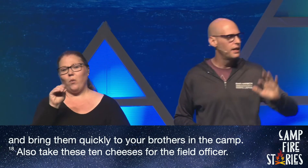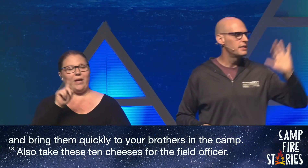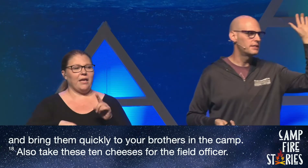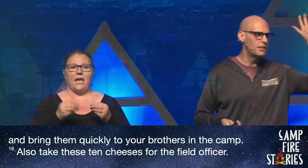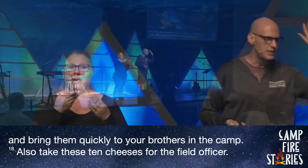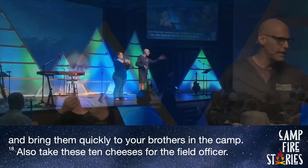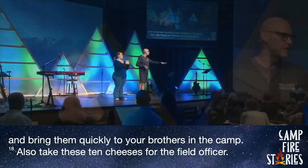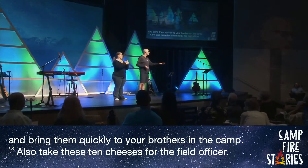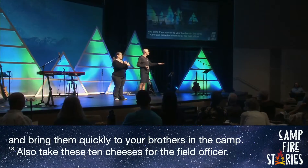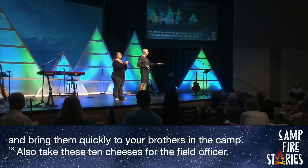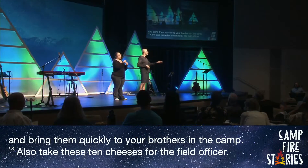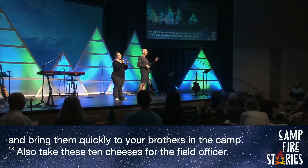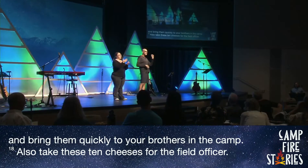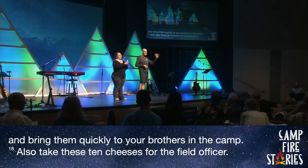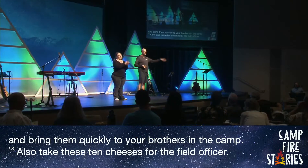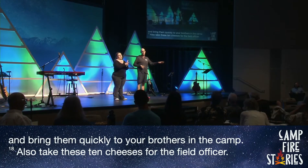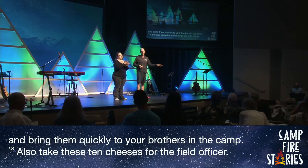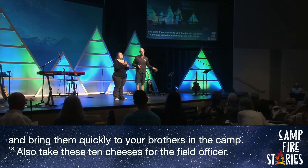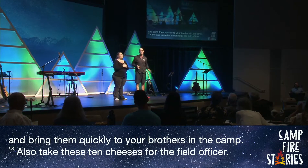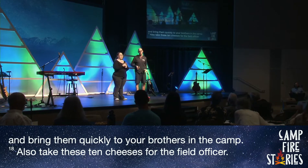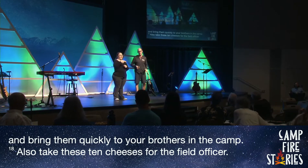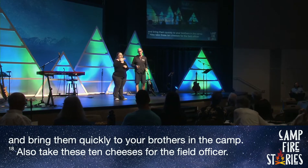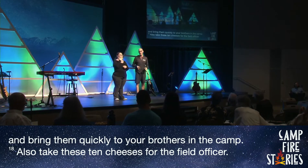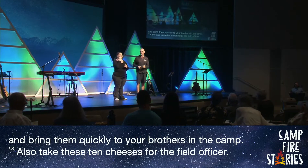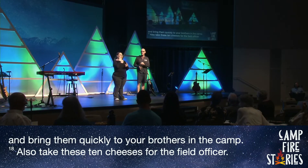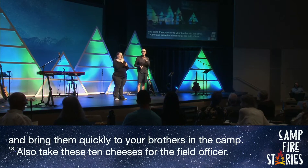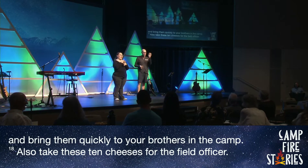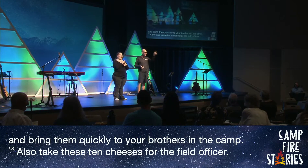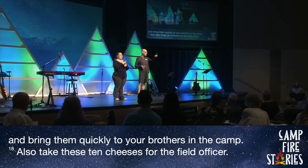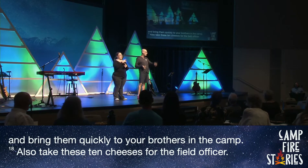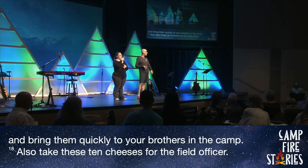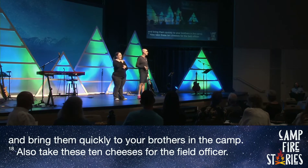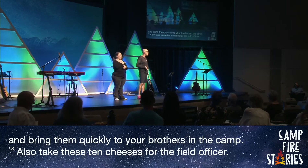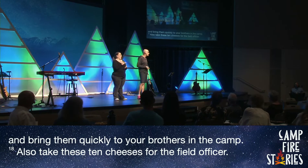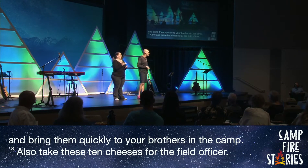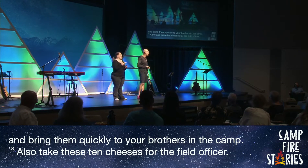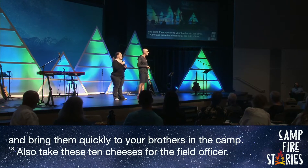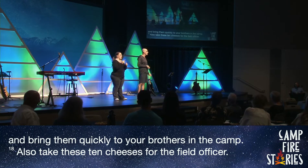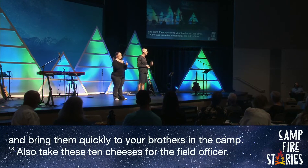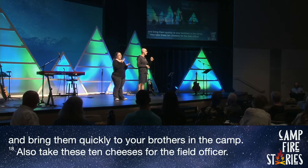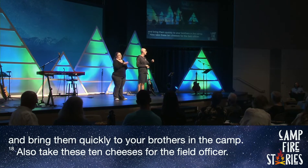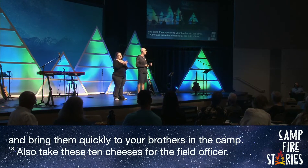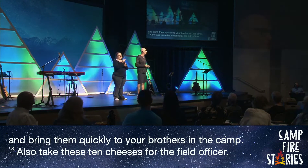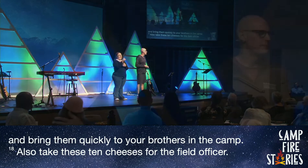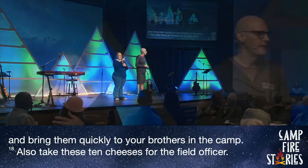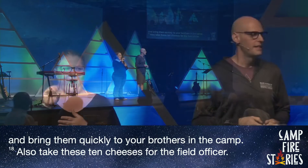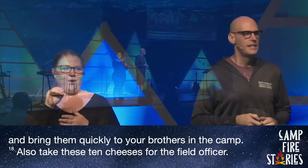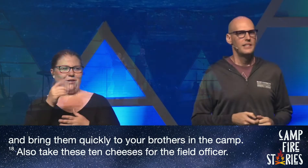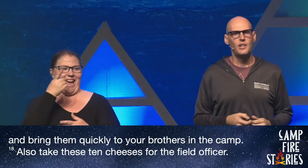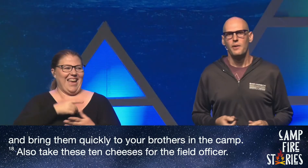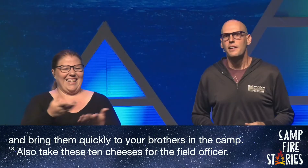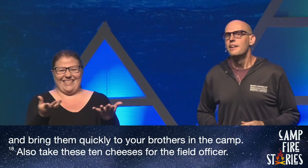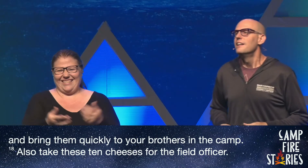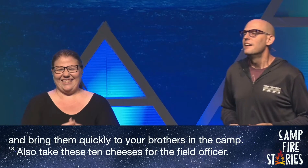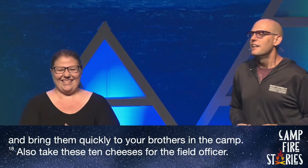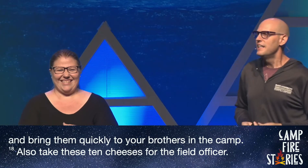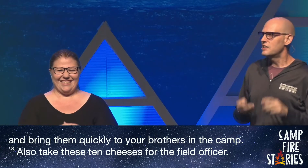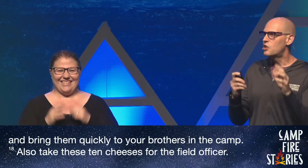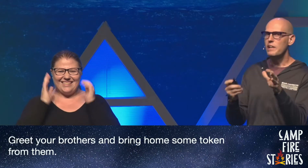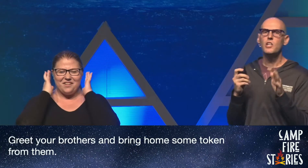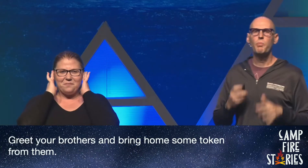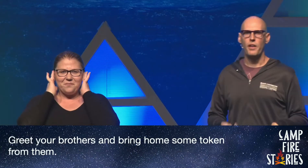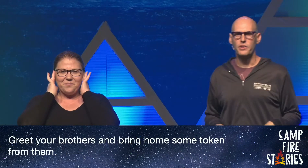bread. Just take the cheese. He's a high-fat content diet. It's first evidence to the keto diet right there, okay? So